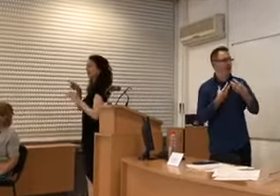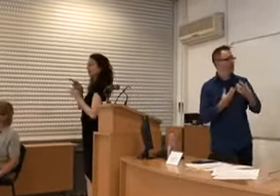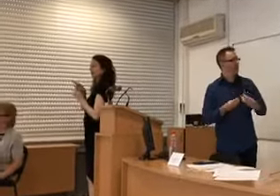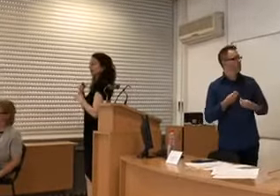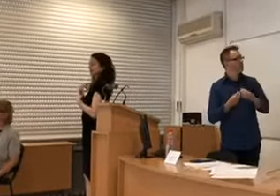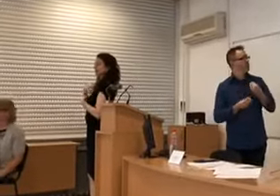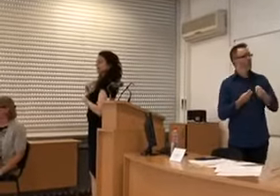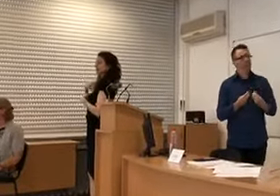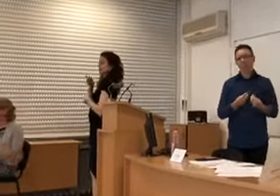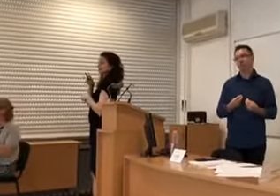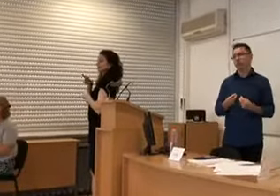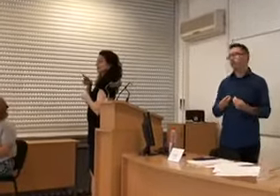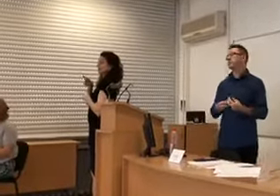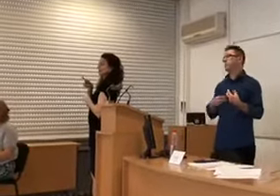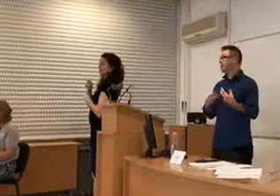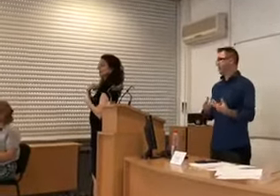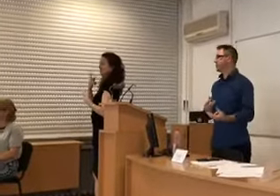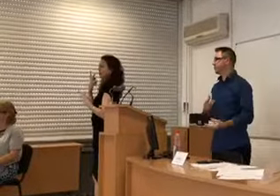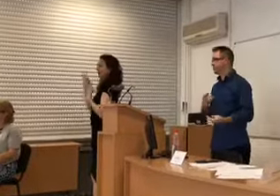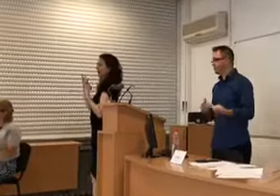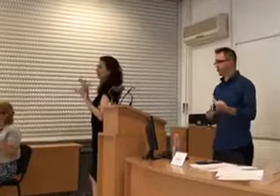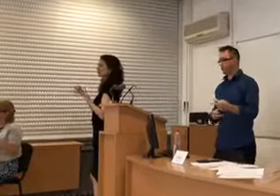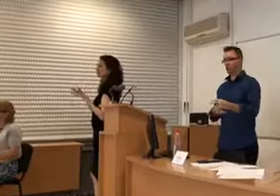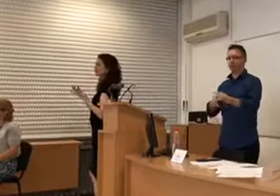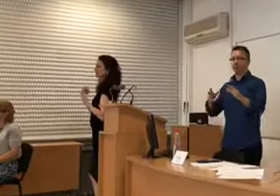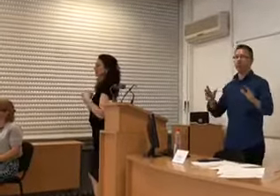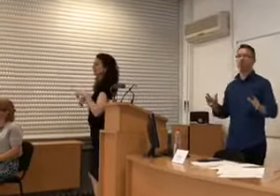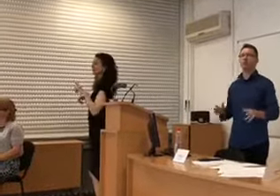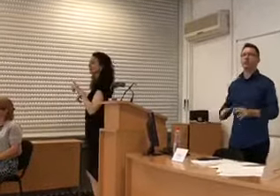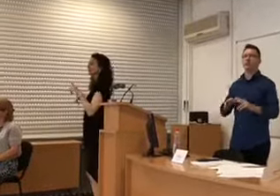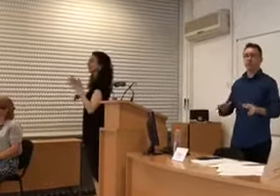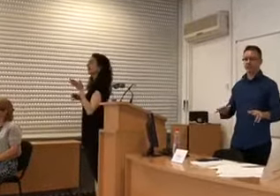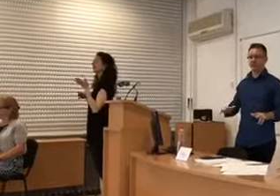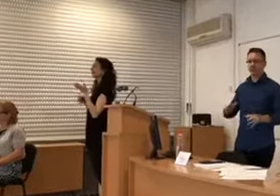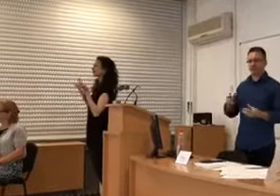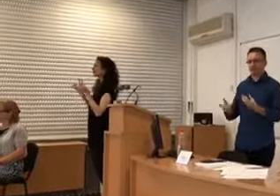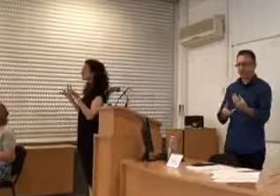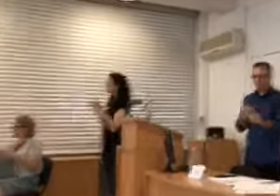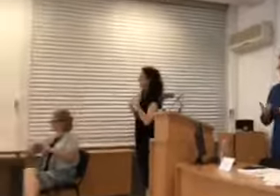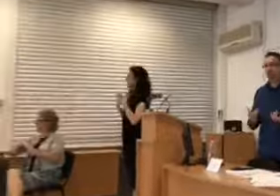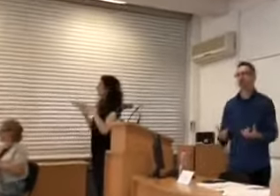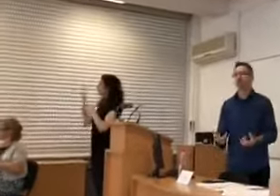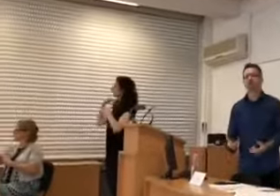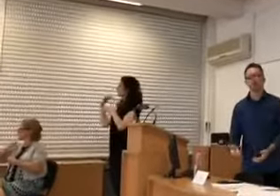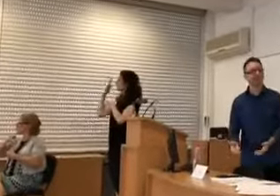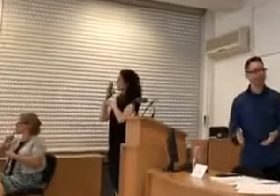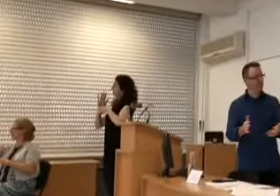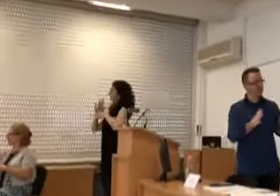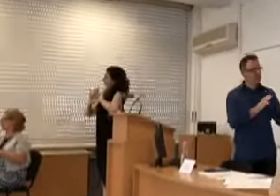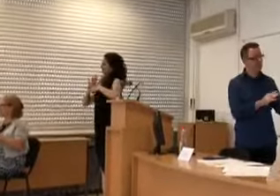say, voyeuristic predispositions, which probably were repressed by the rules of